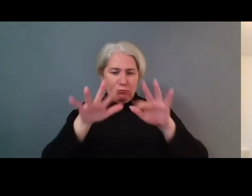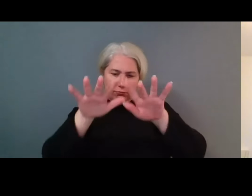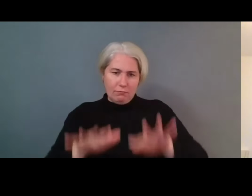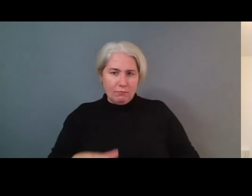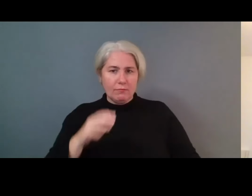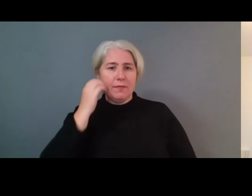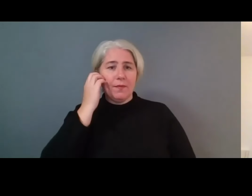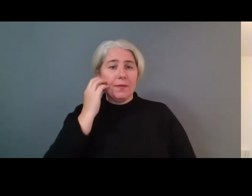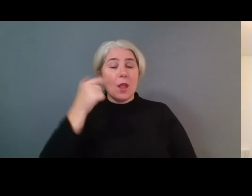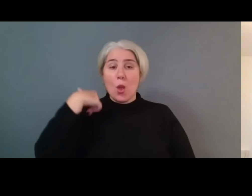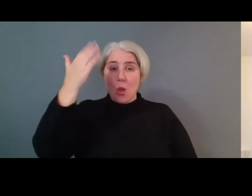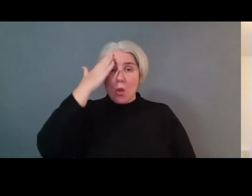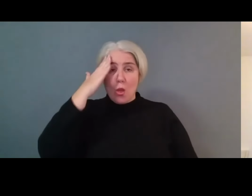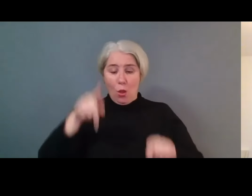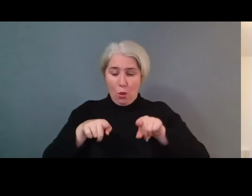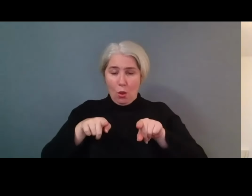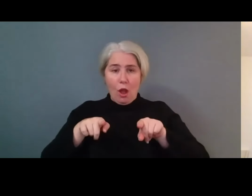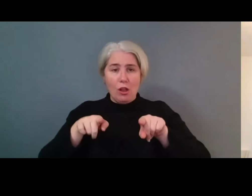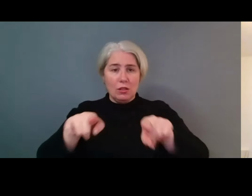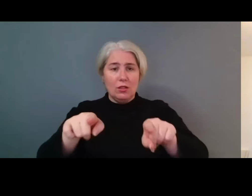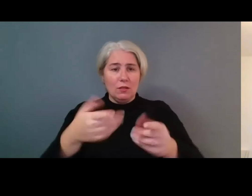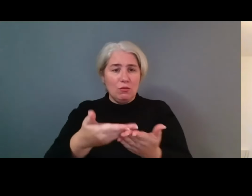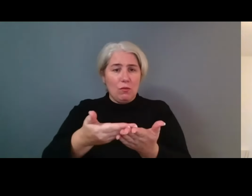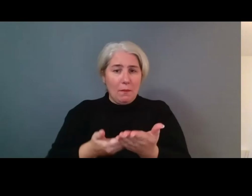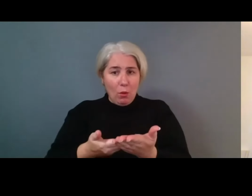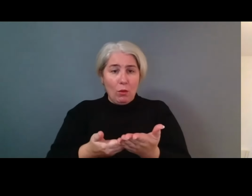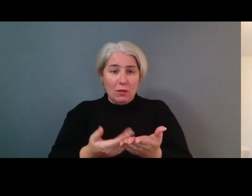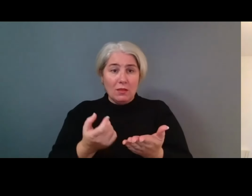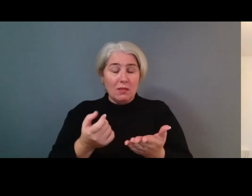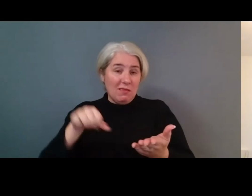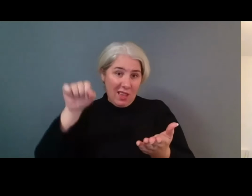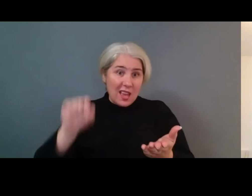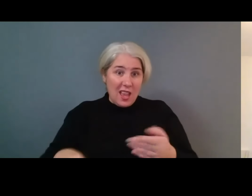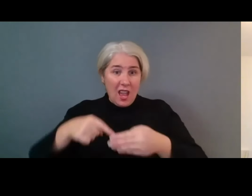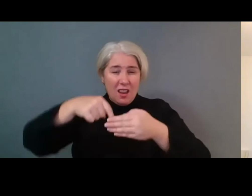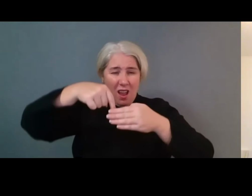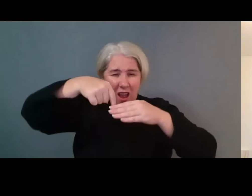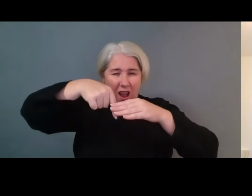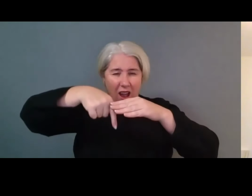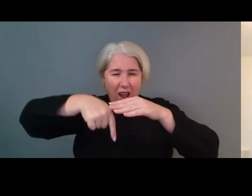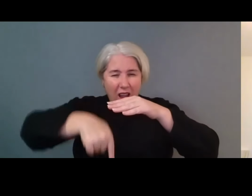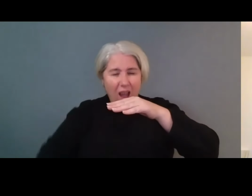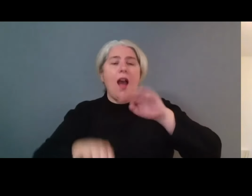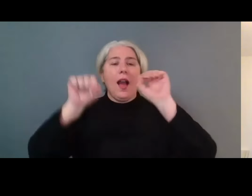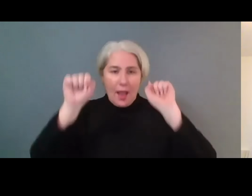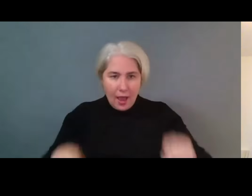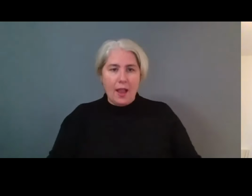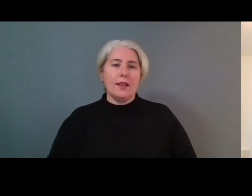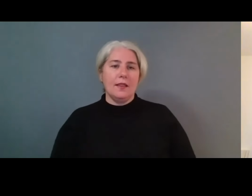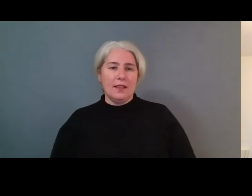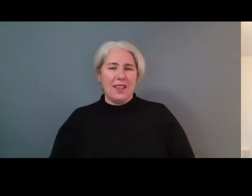Alternative reports, for example, allow you to be comprehensive, address all the articles of the